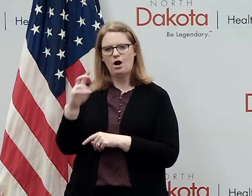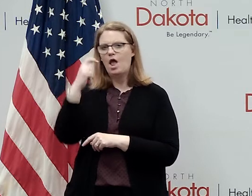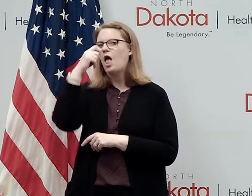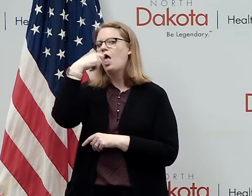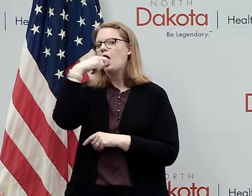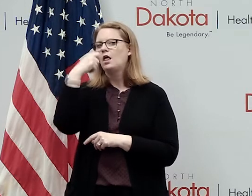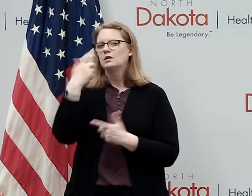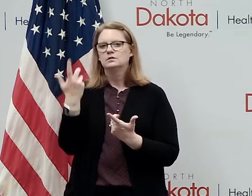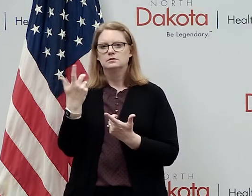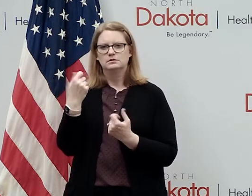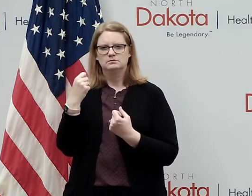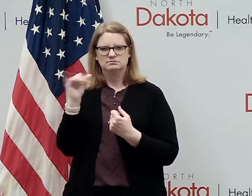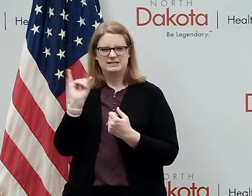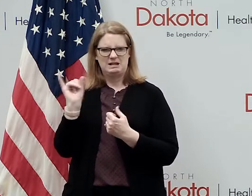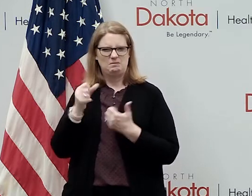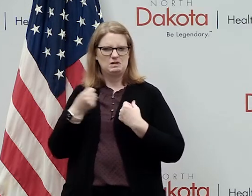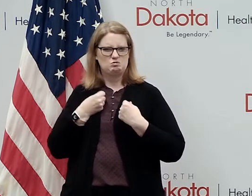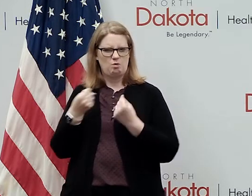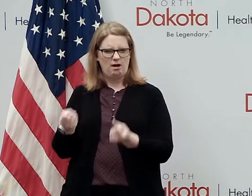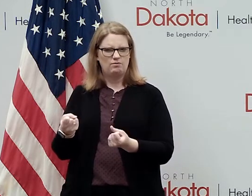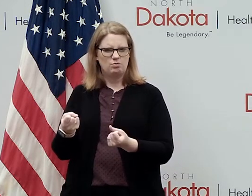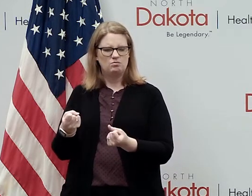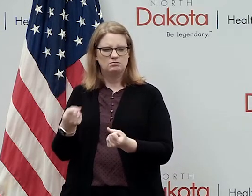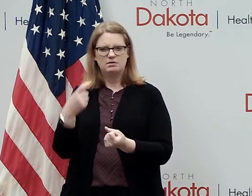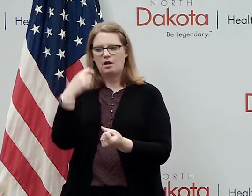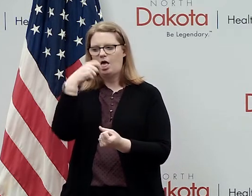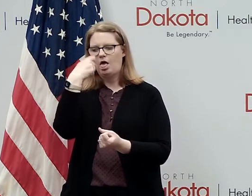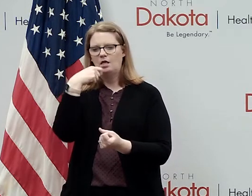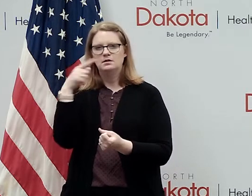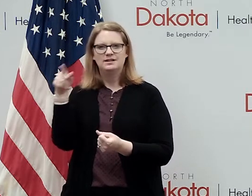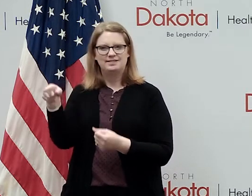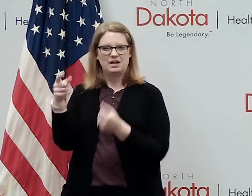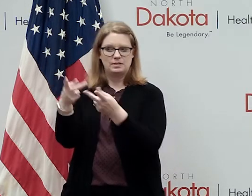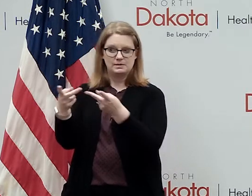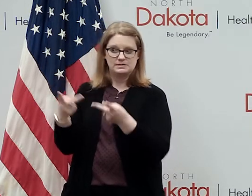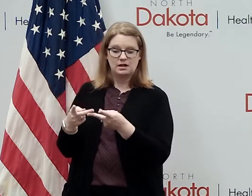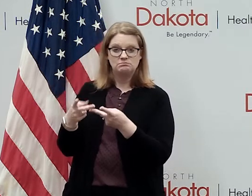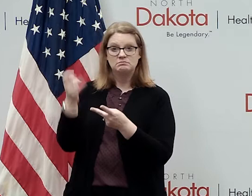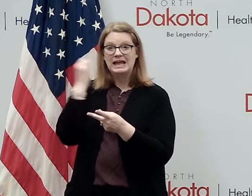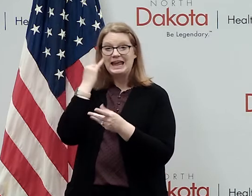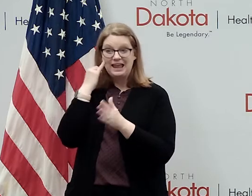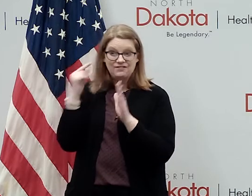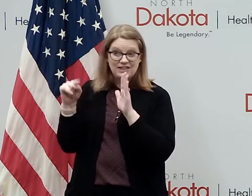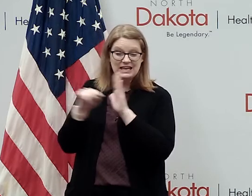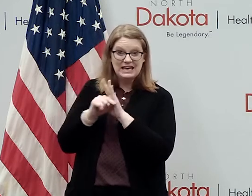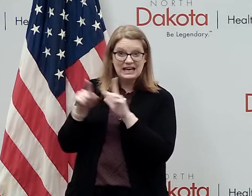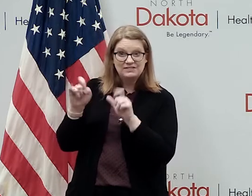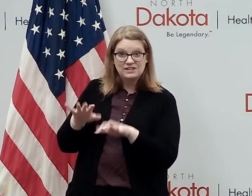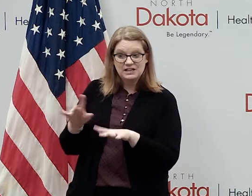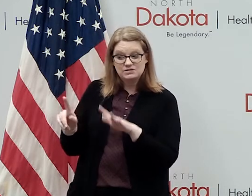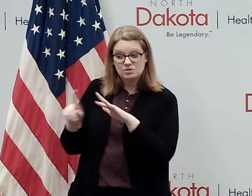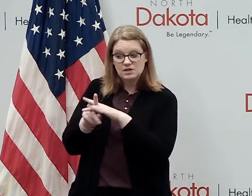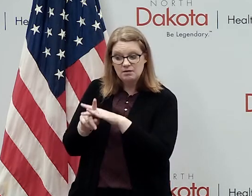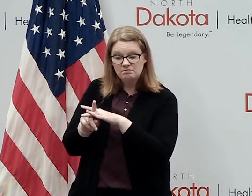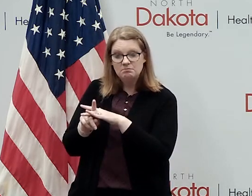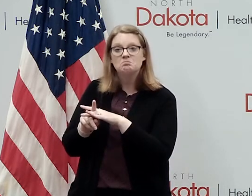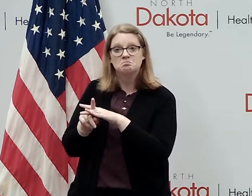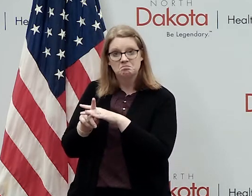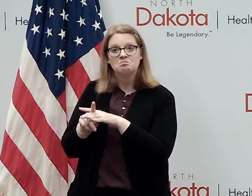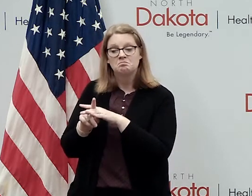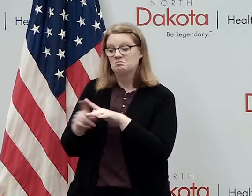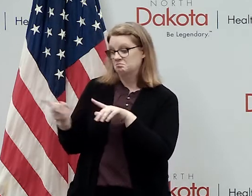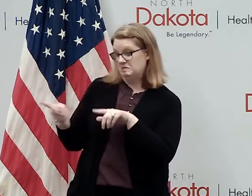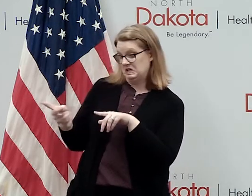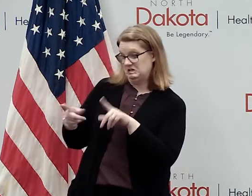at the drive-through here, but we'll be doing this right at the facility. If a negative test result is obtained, then family members who've